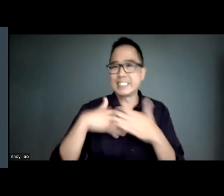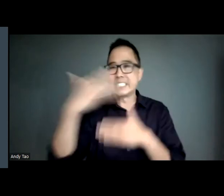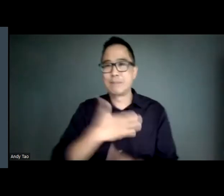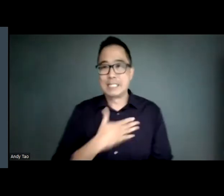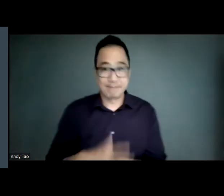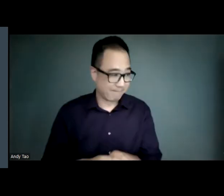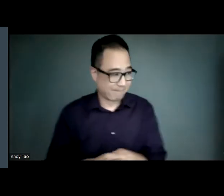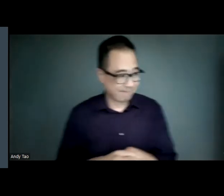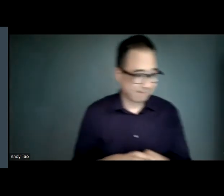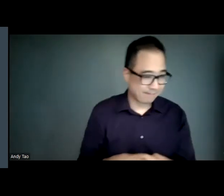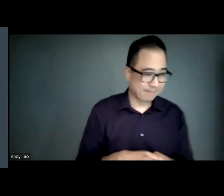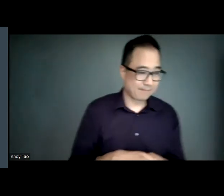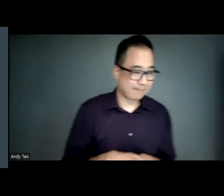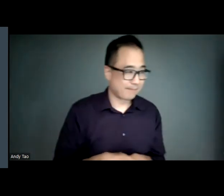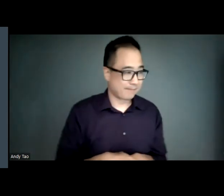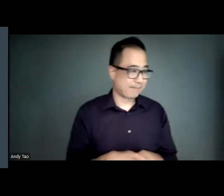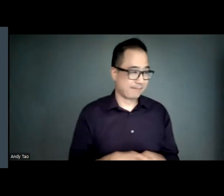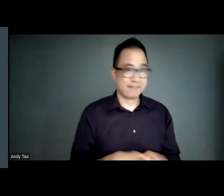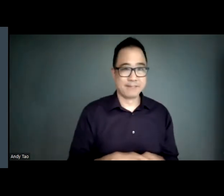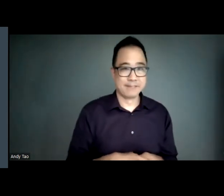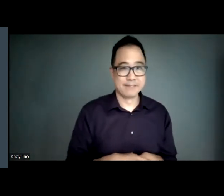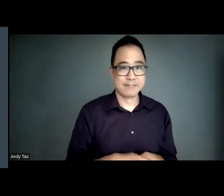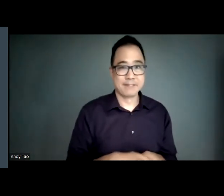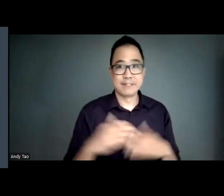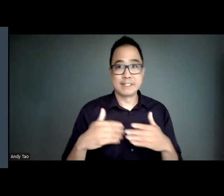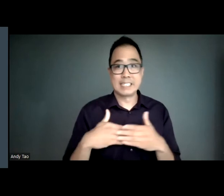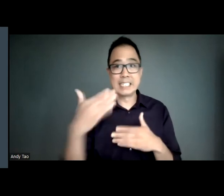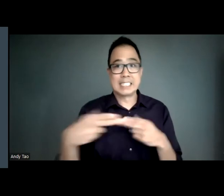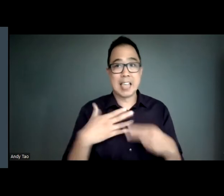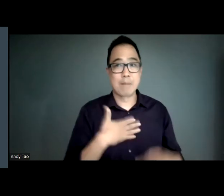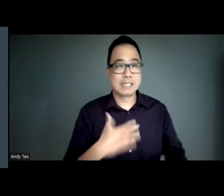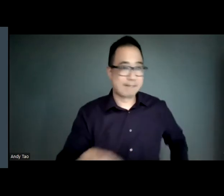remote. Next slide, please.